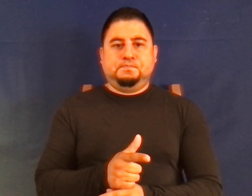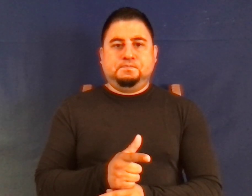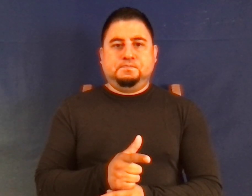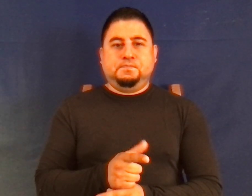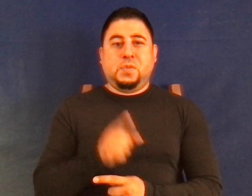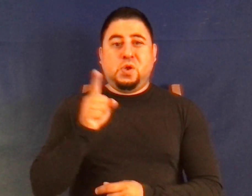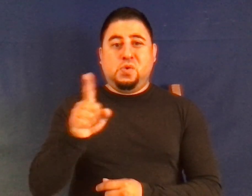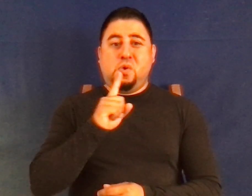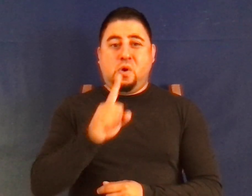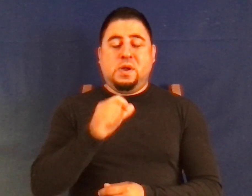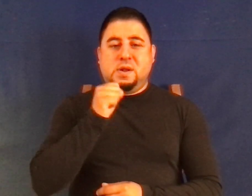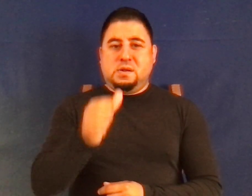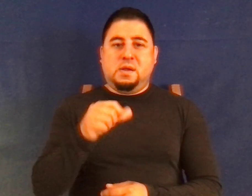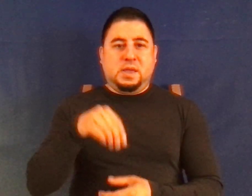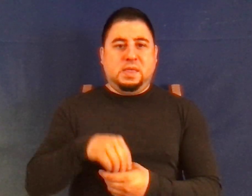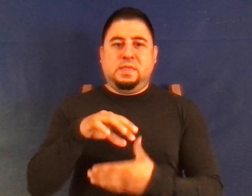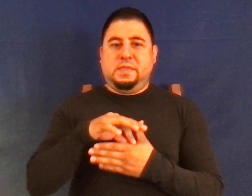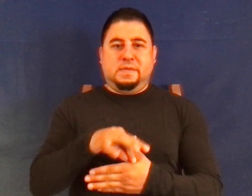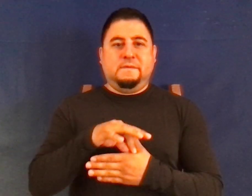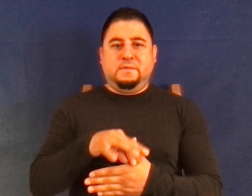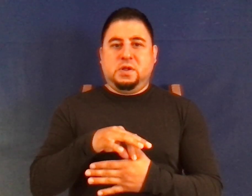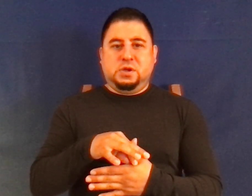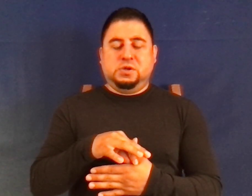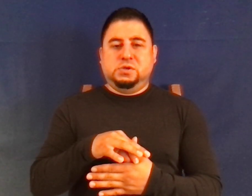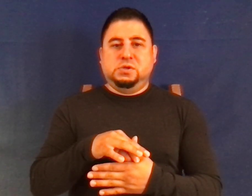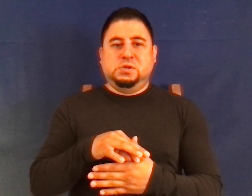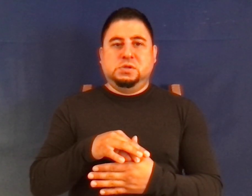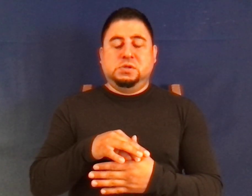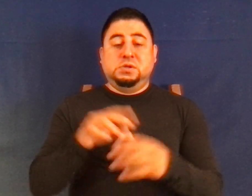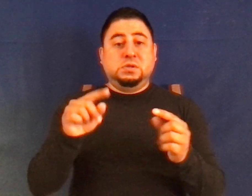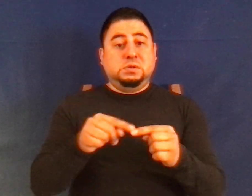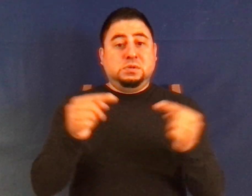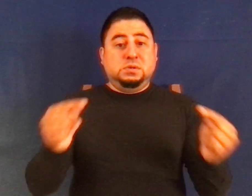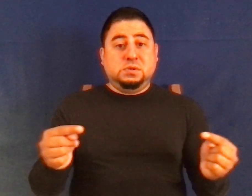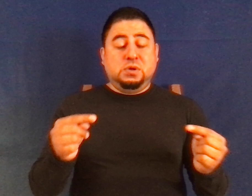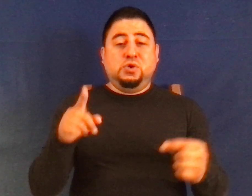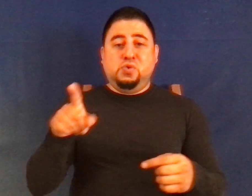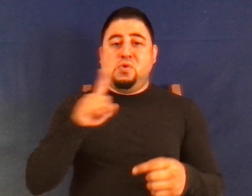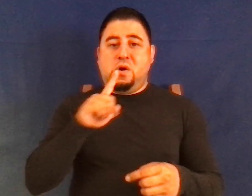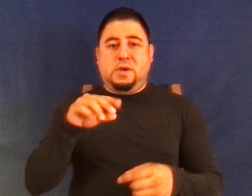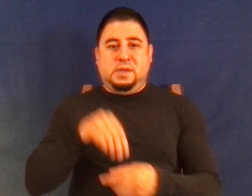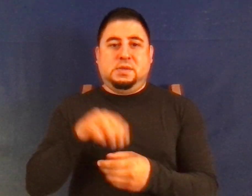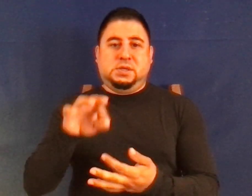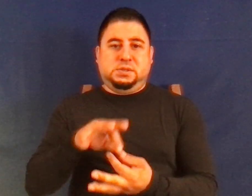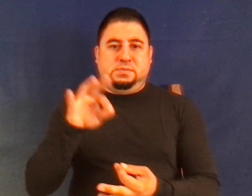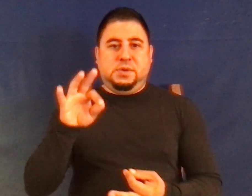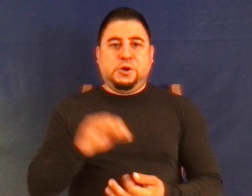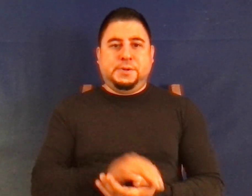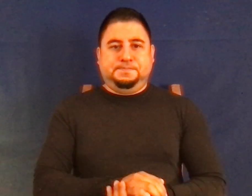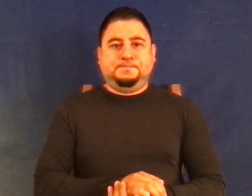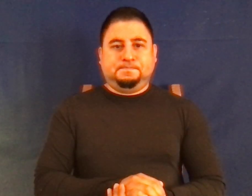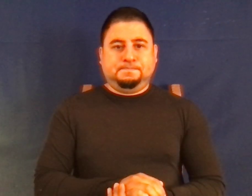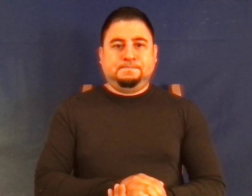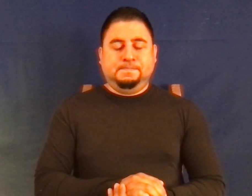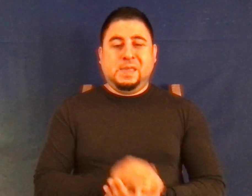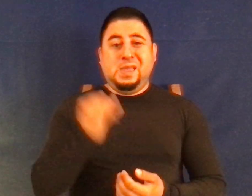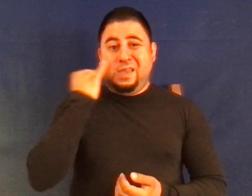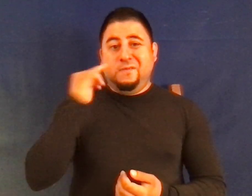are not in the flesh. On the contrary, you are in the Spirit. If only the Spirit of